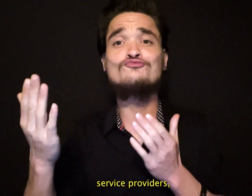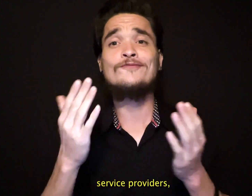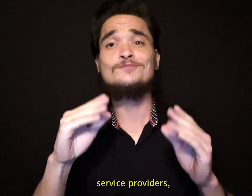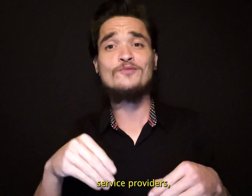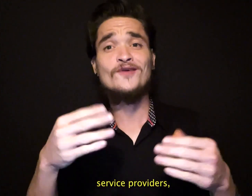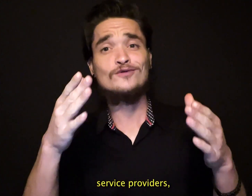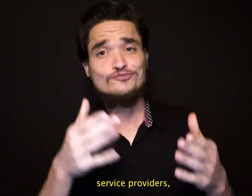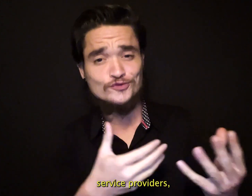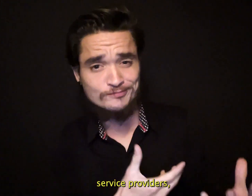service providers,